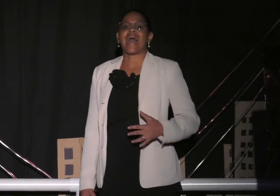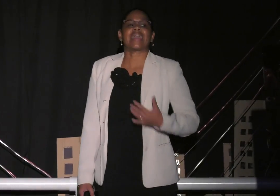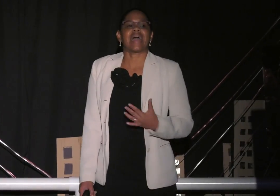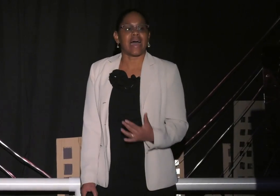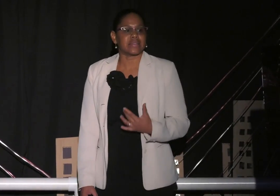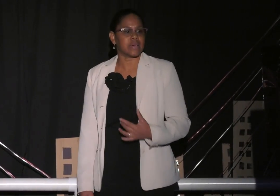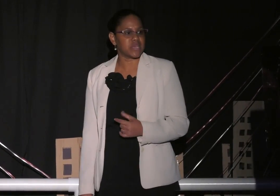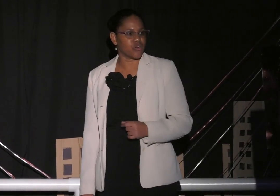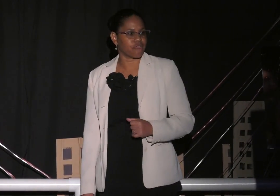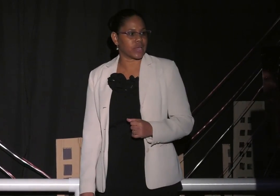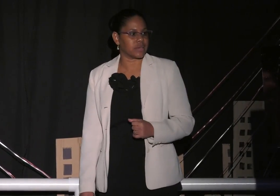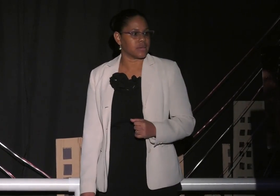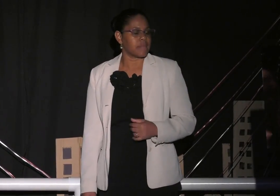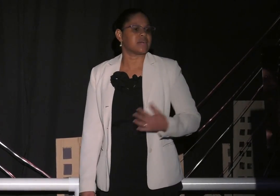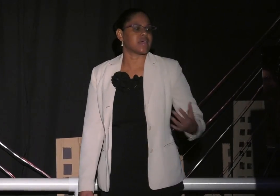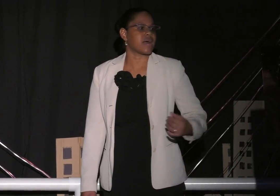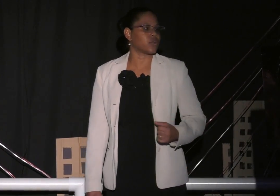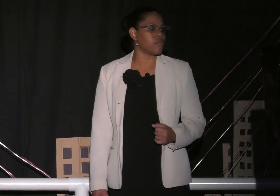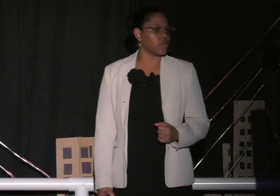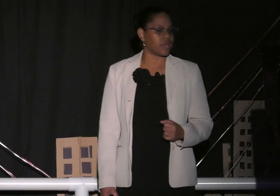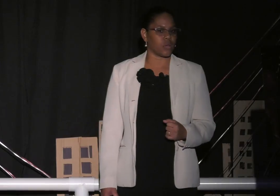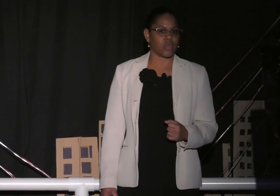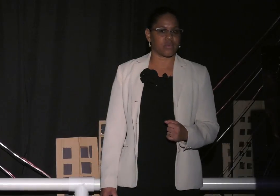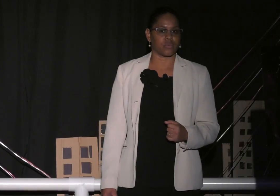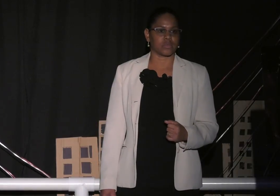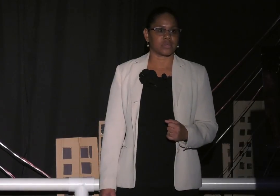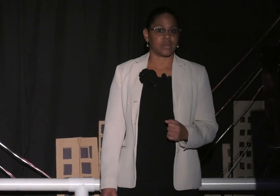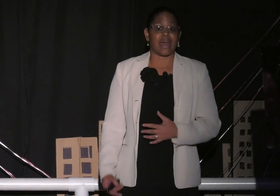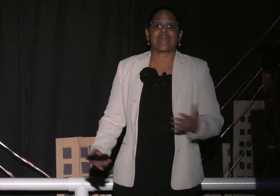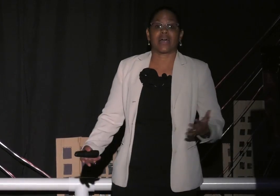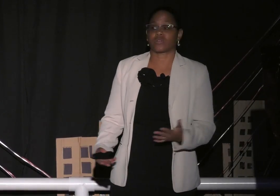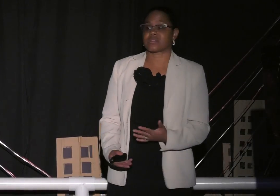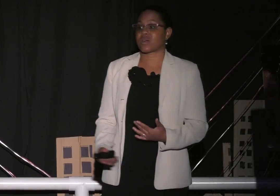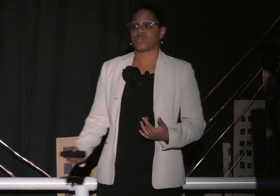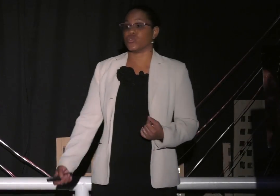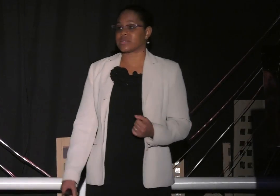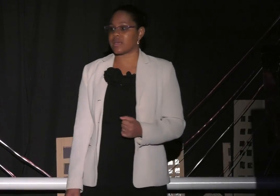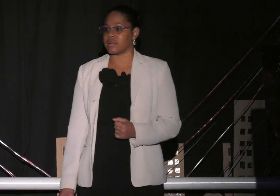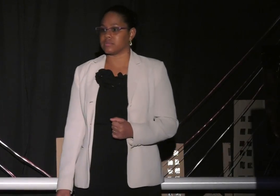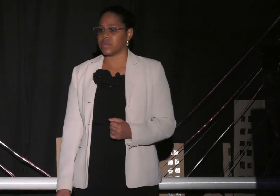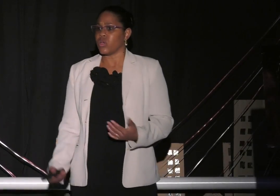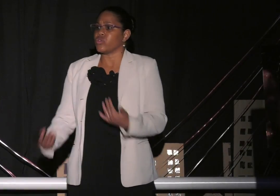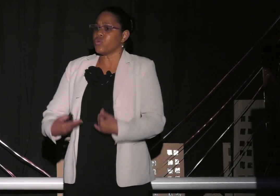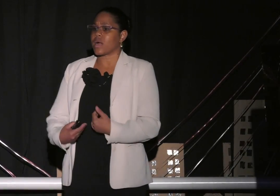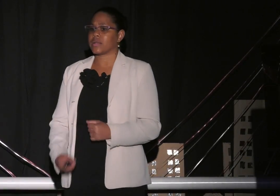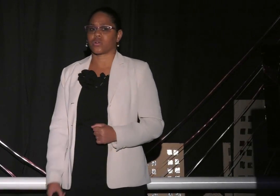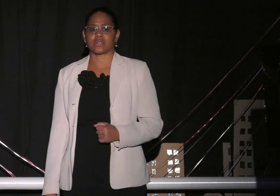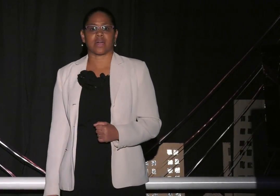I can't be your friend because I can't communicate with you. I can't understand what you're saying. You can't understand